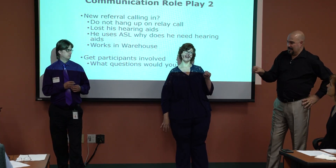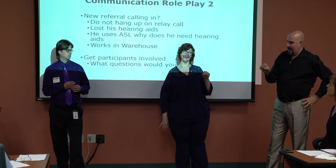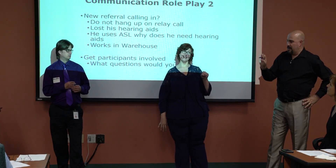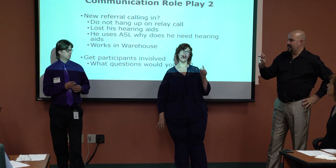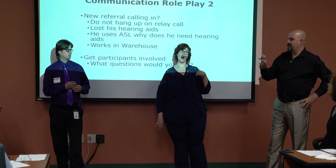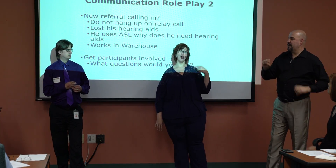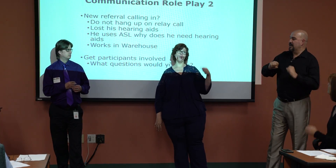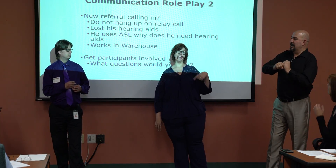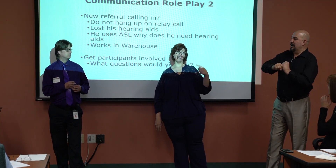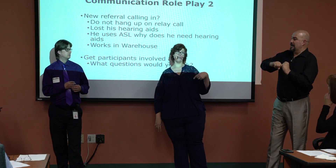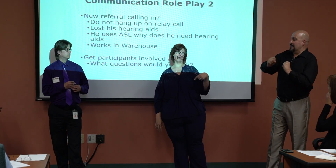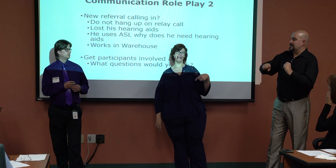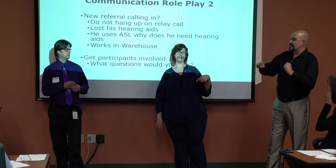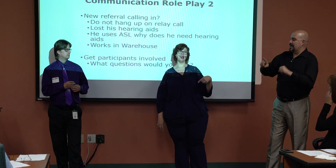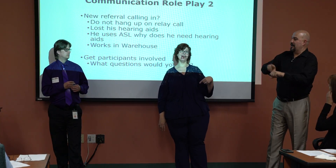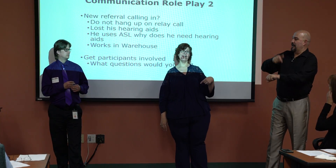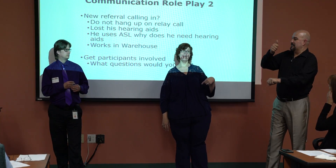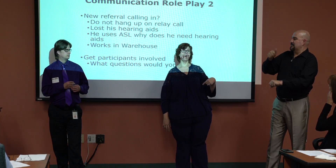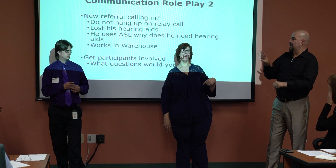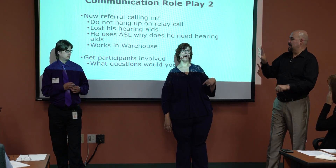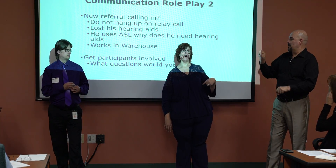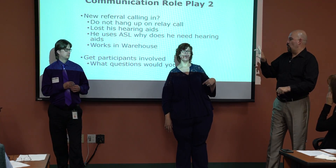warranty on this one.